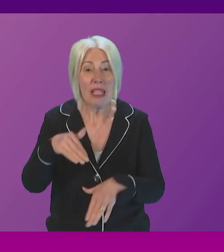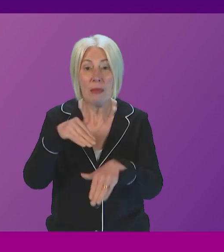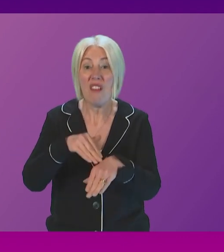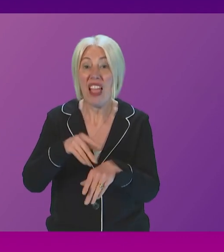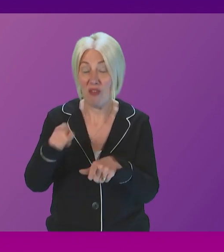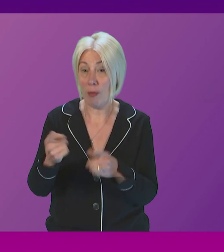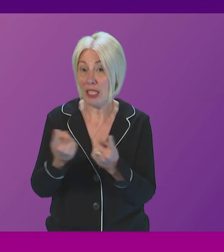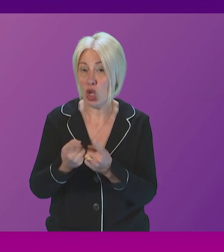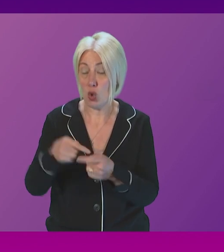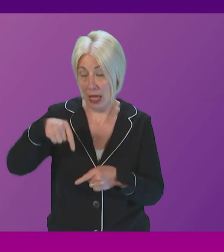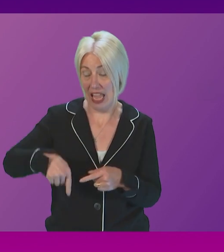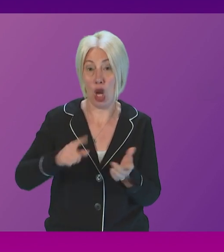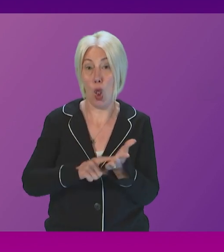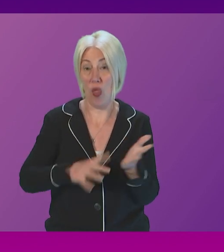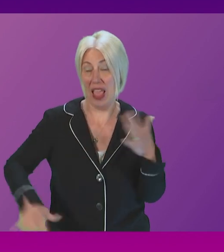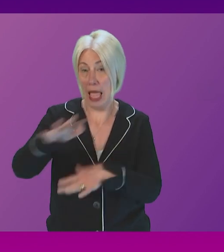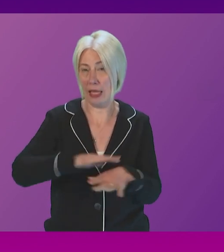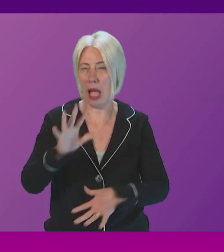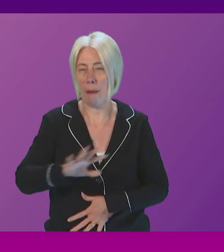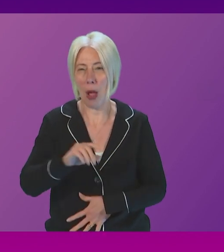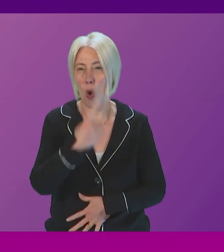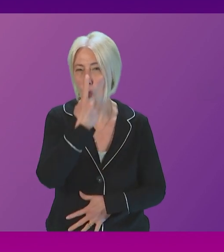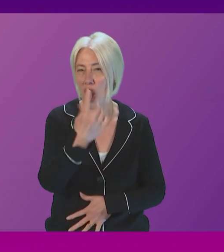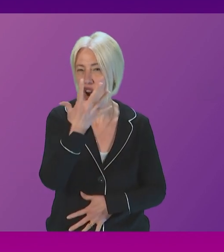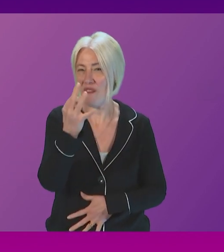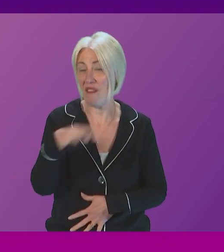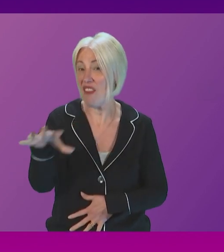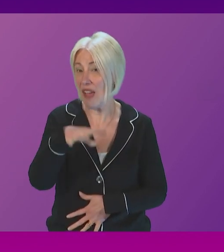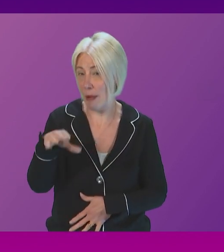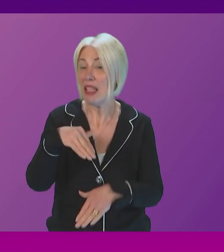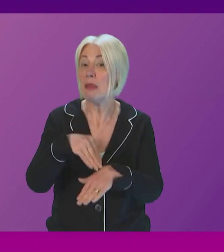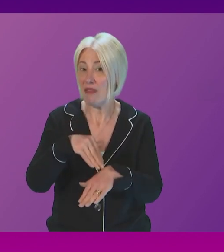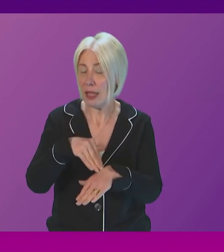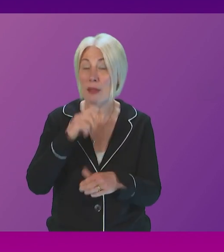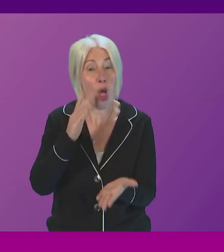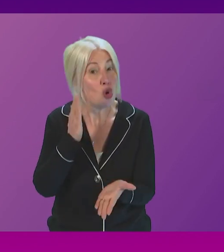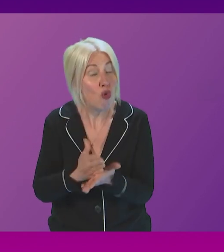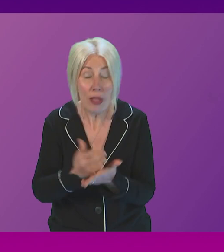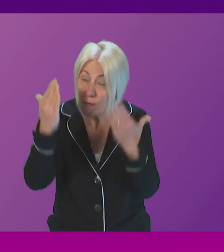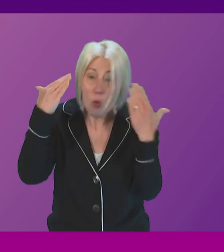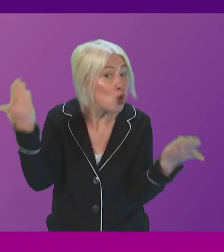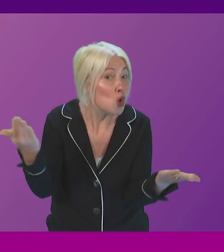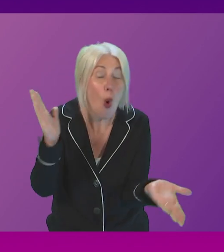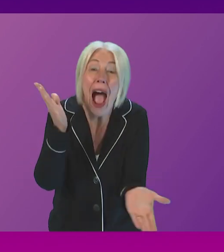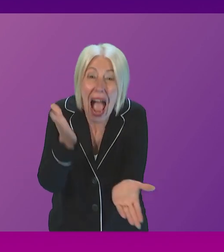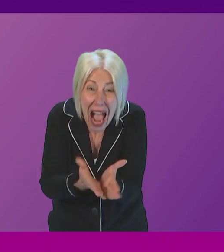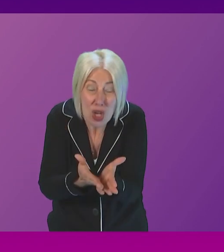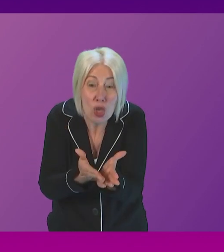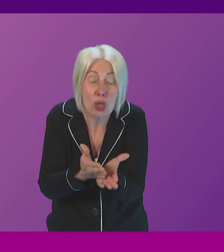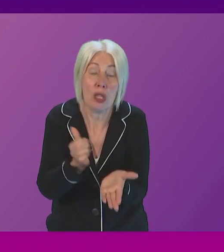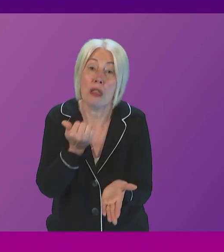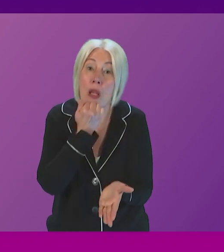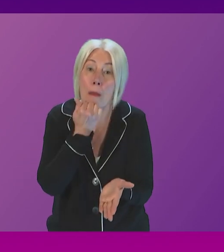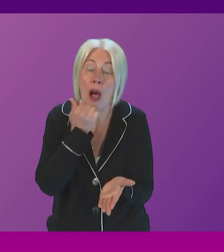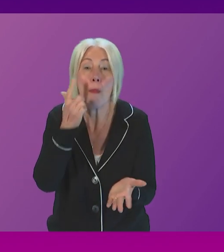issue in Malovians is estimated at around 150. But the truth is we don't know the true number as the audit